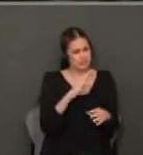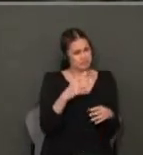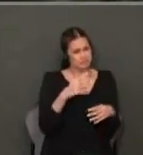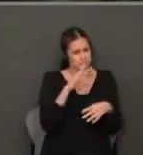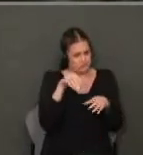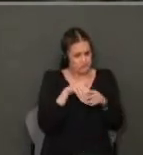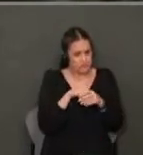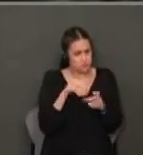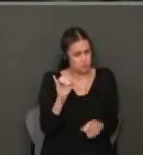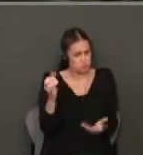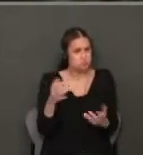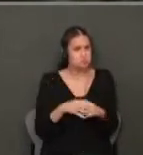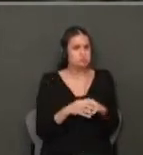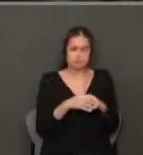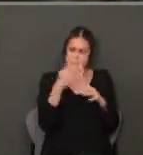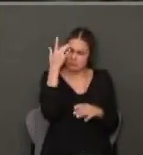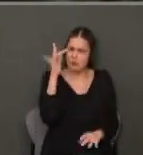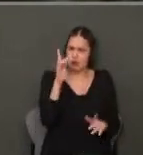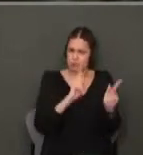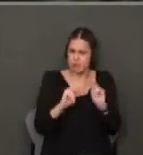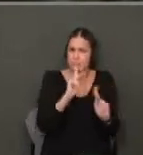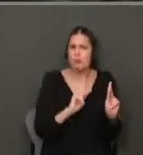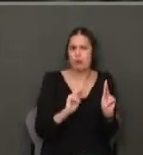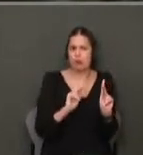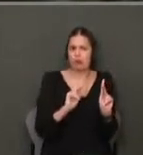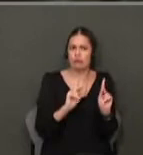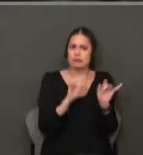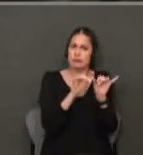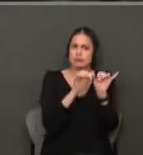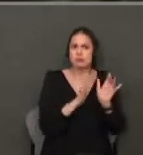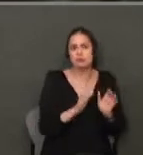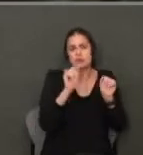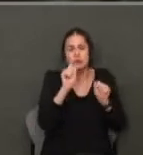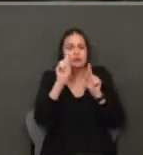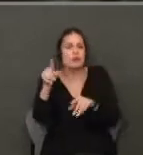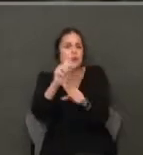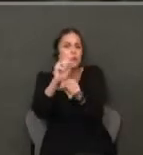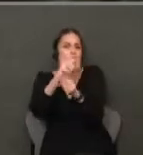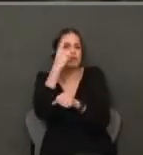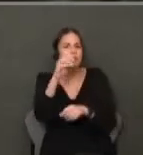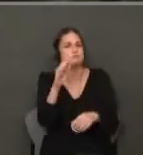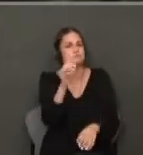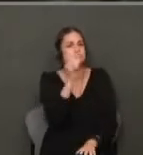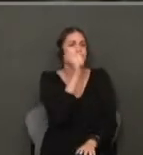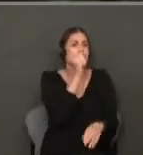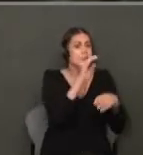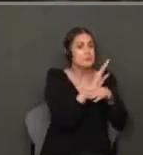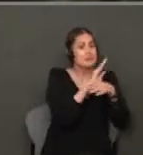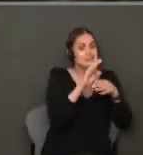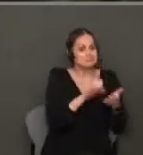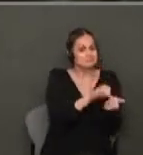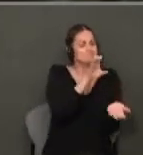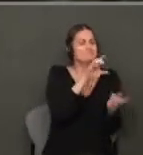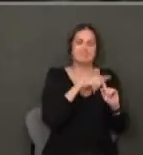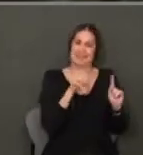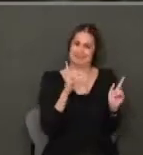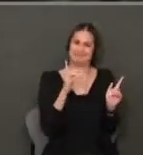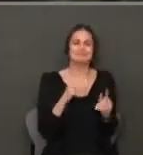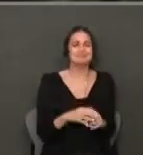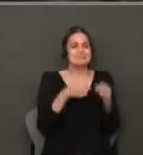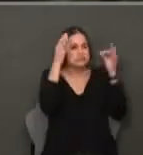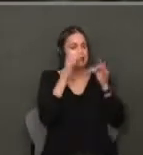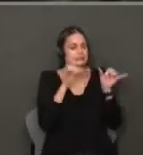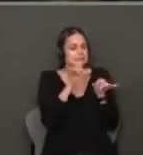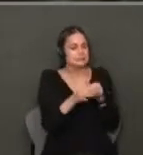smart engineers and people who could have gone to the private industry and gotten rich probably, but instead they chose to serve